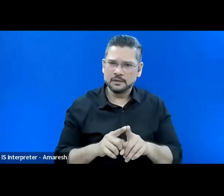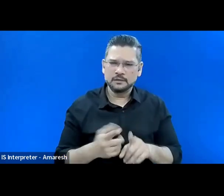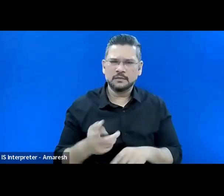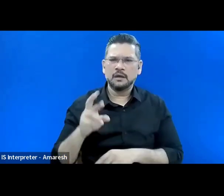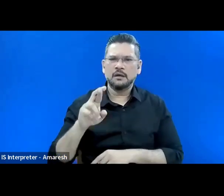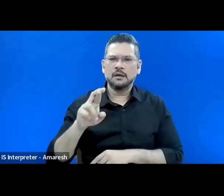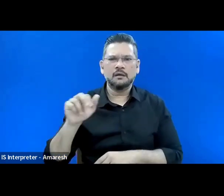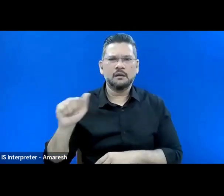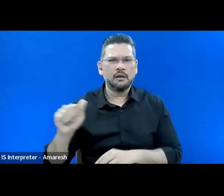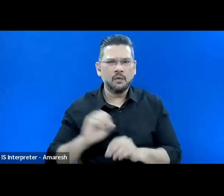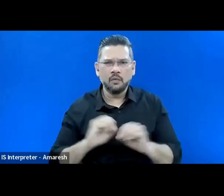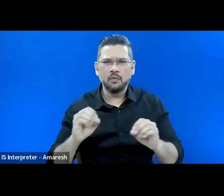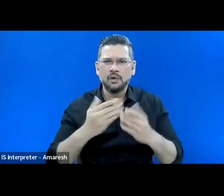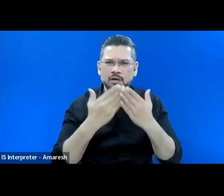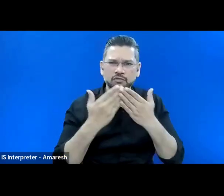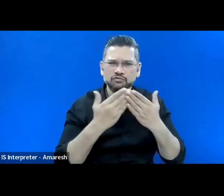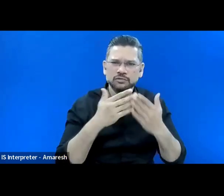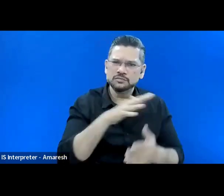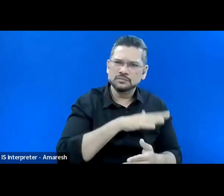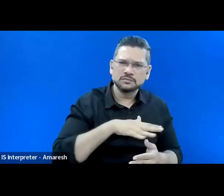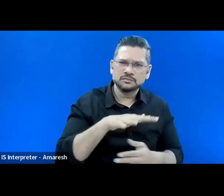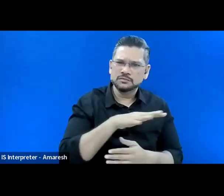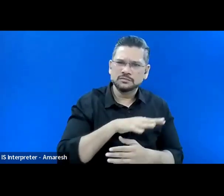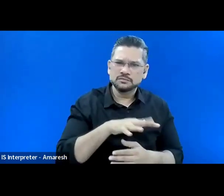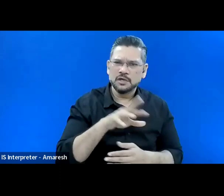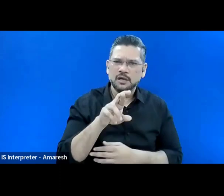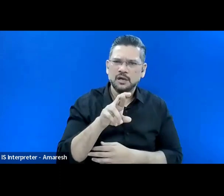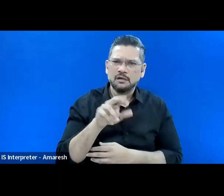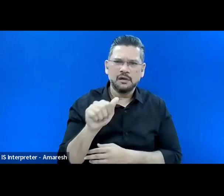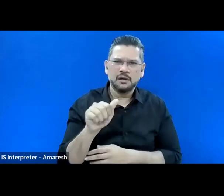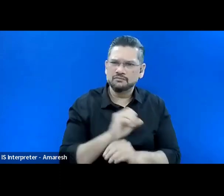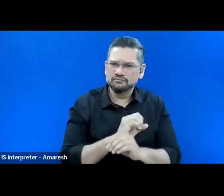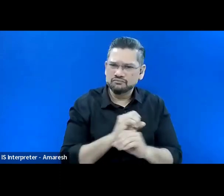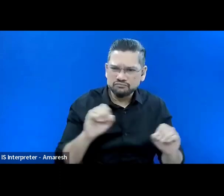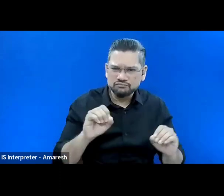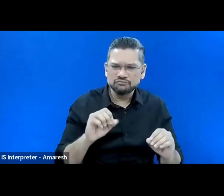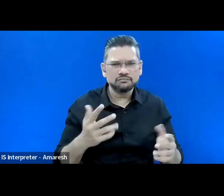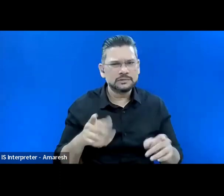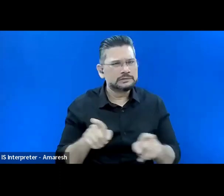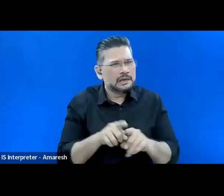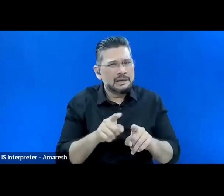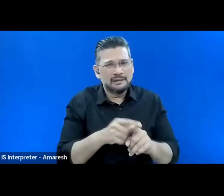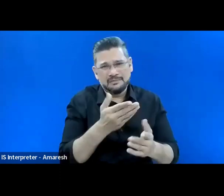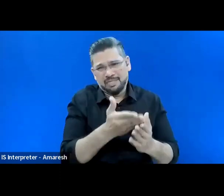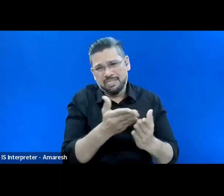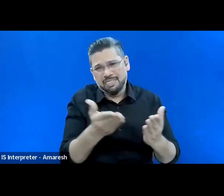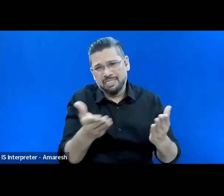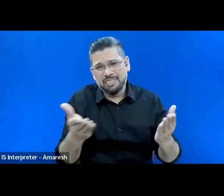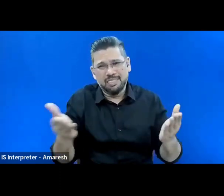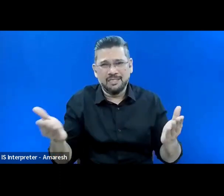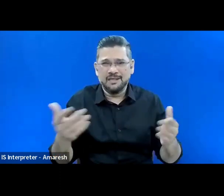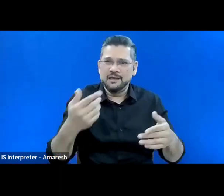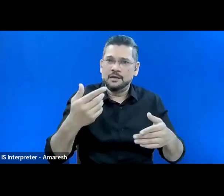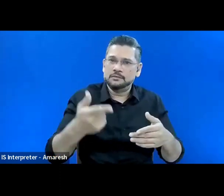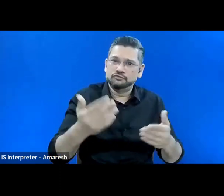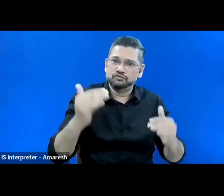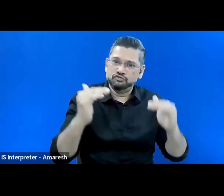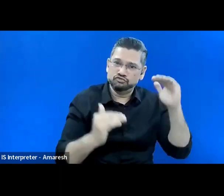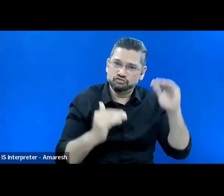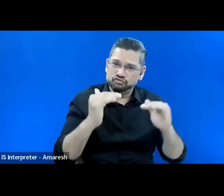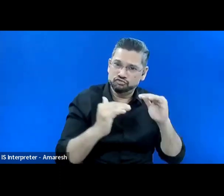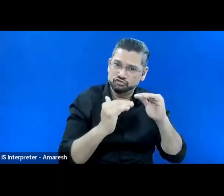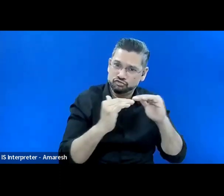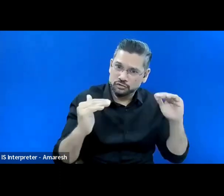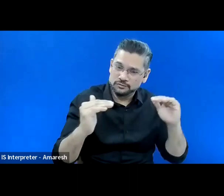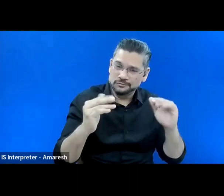educational setting, as well as you name it, in the other thematic areas, whether it's access to justice or employment, it's the